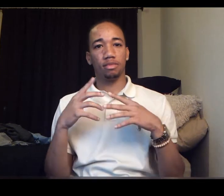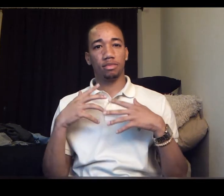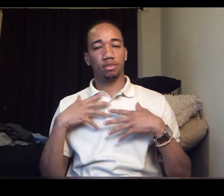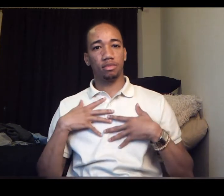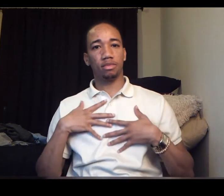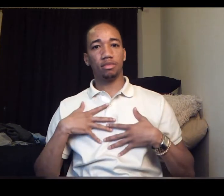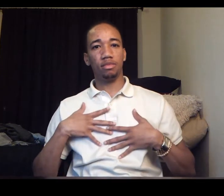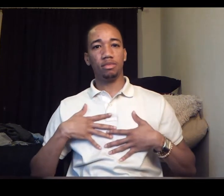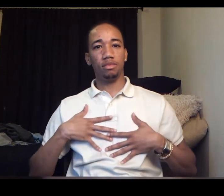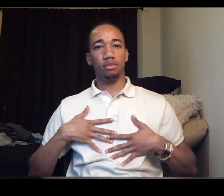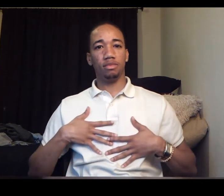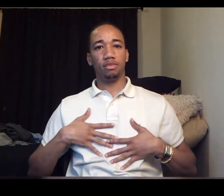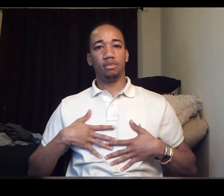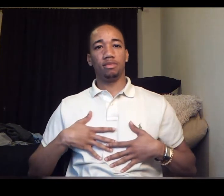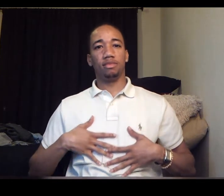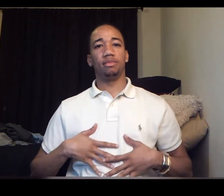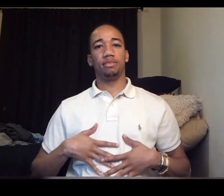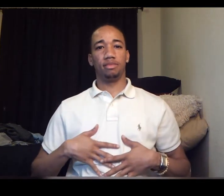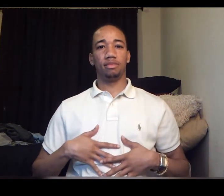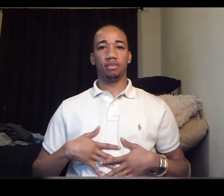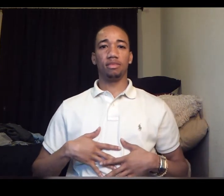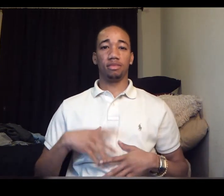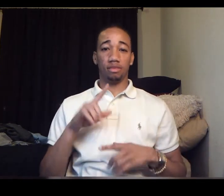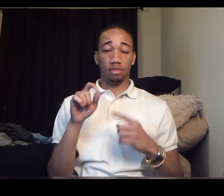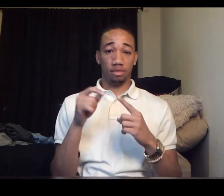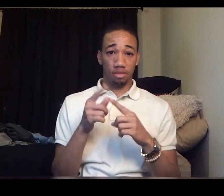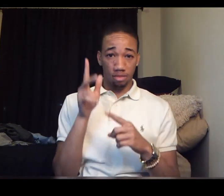your name. It all just sounds like